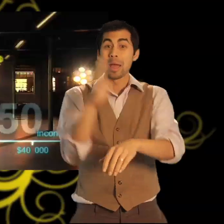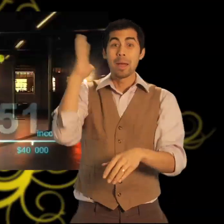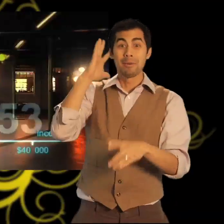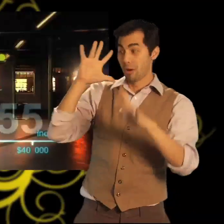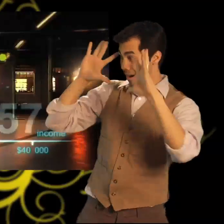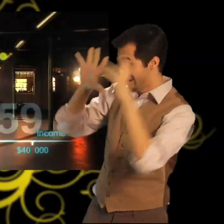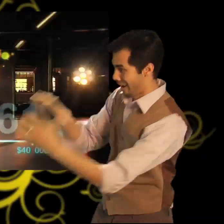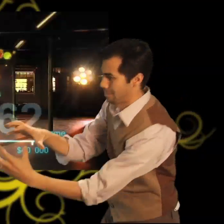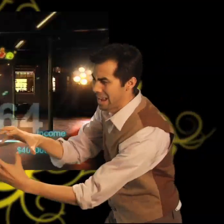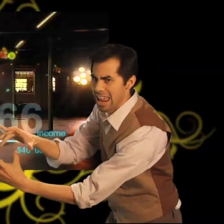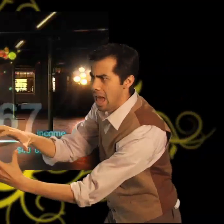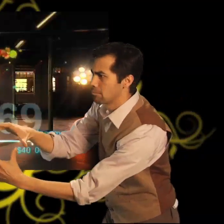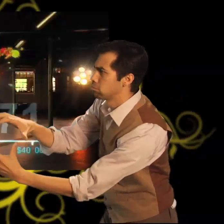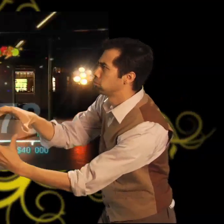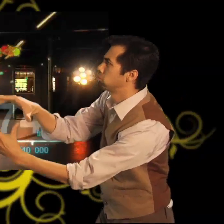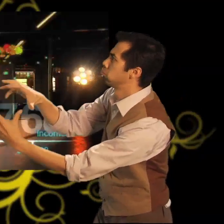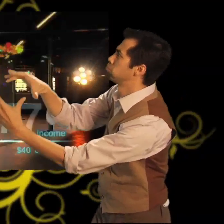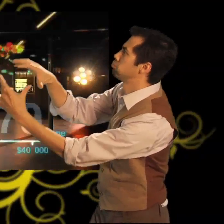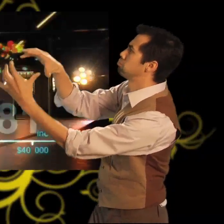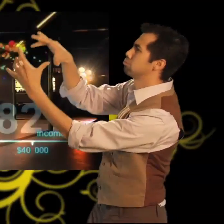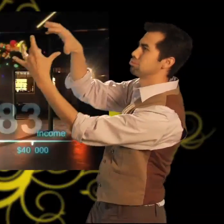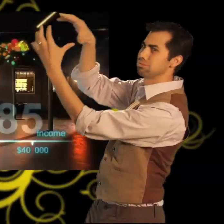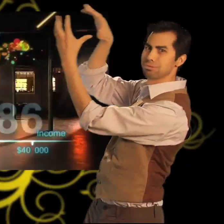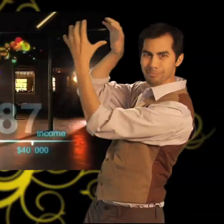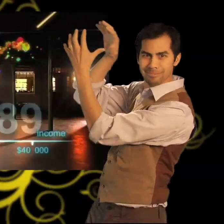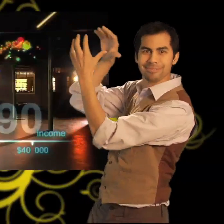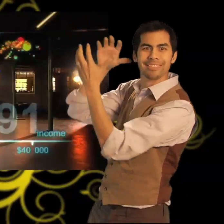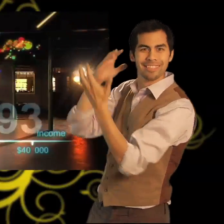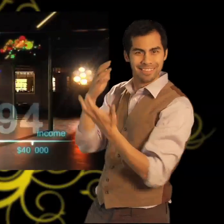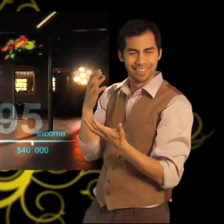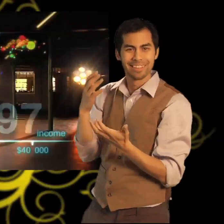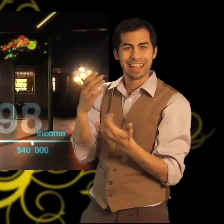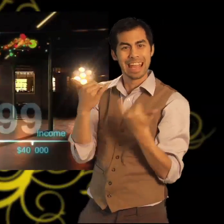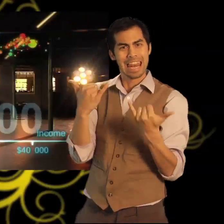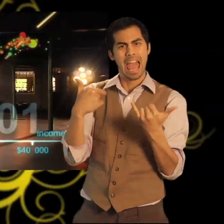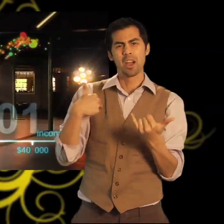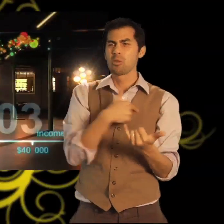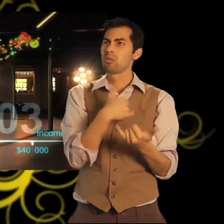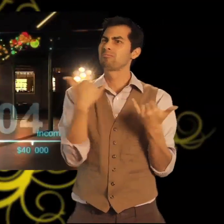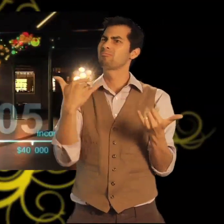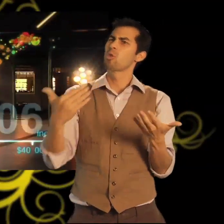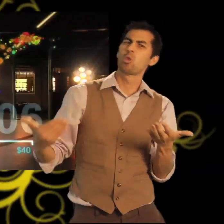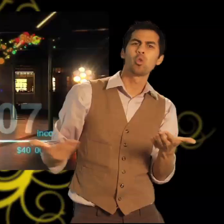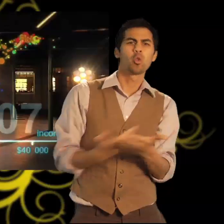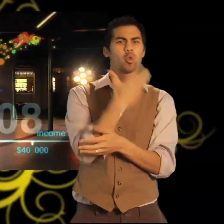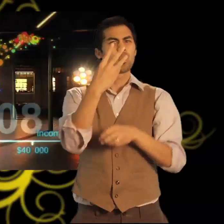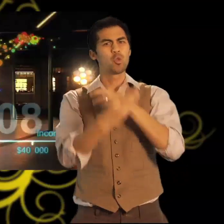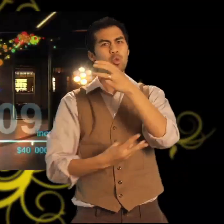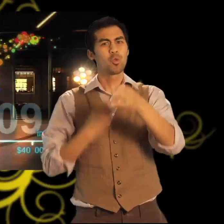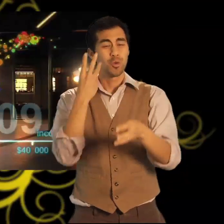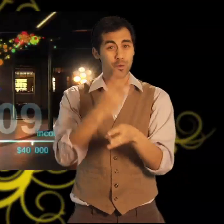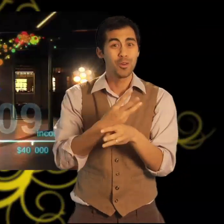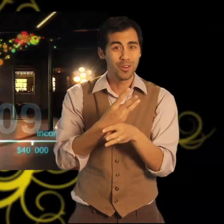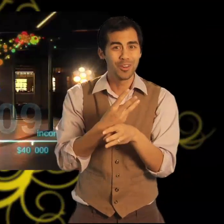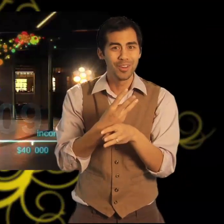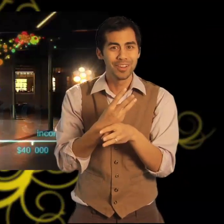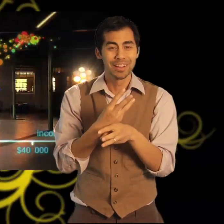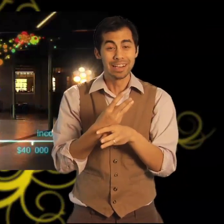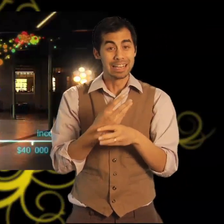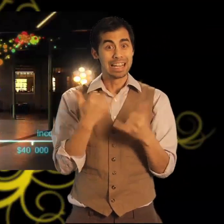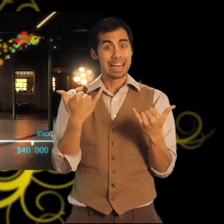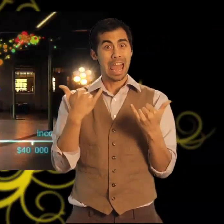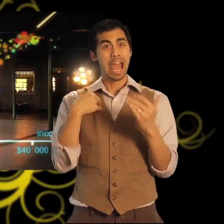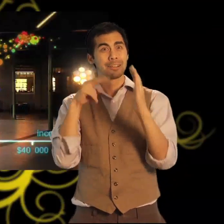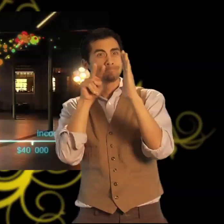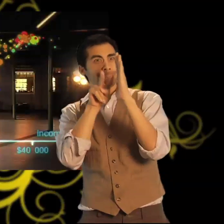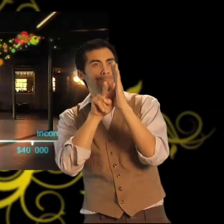huge historical gap between the West and the rest is now closing. We have become an entirely new converging world.